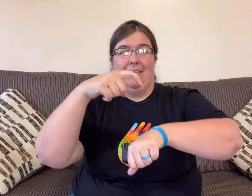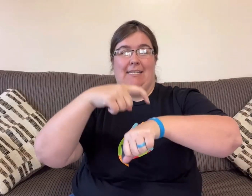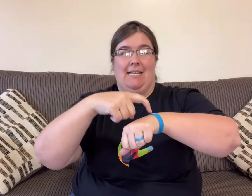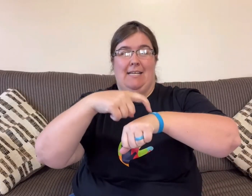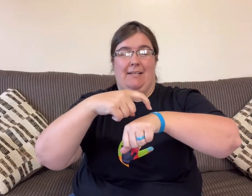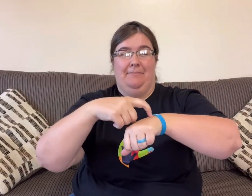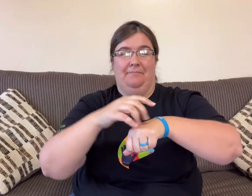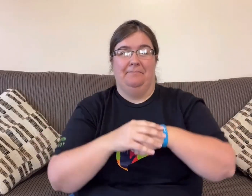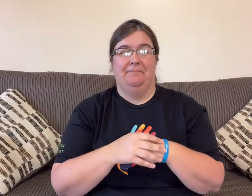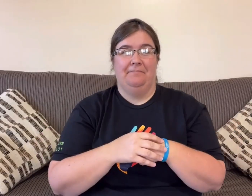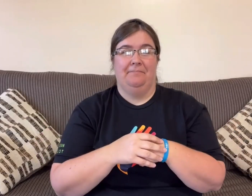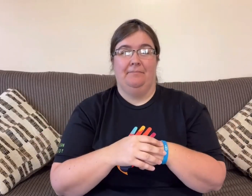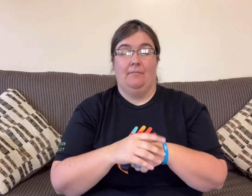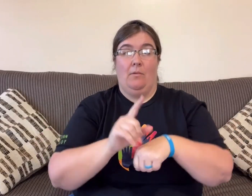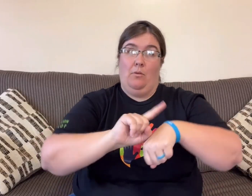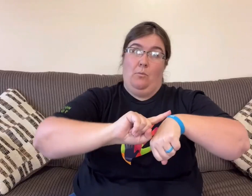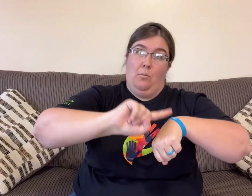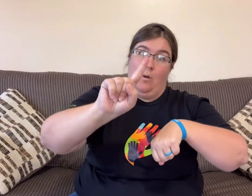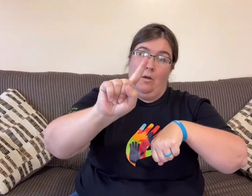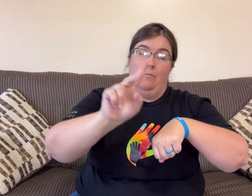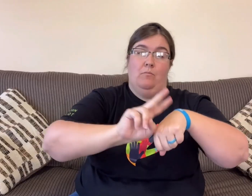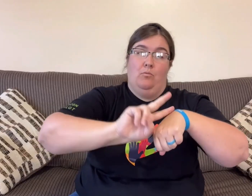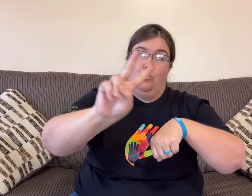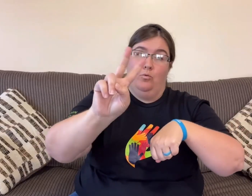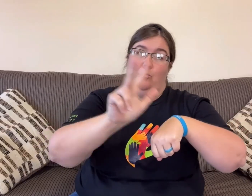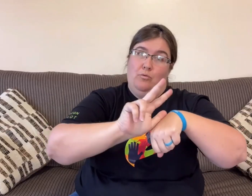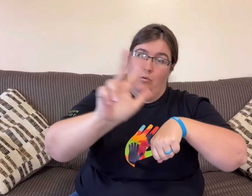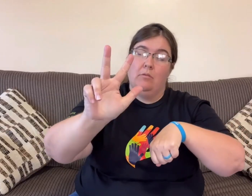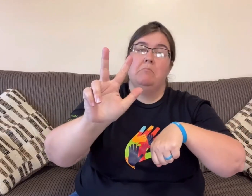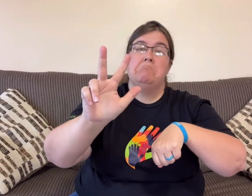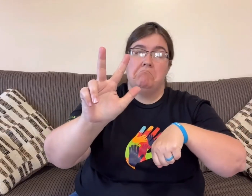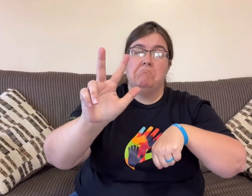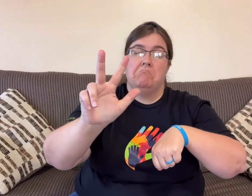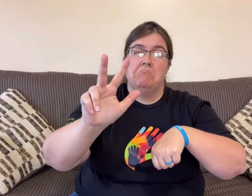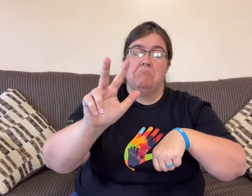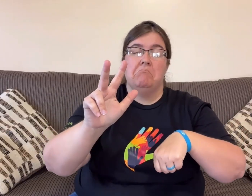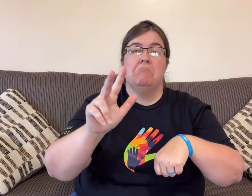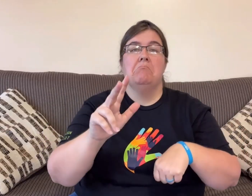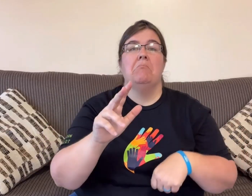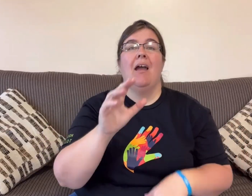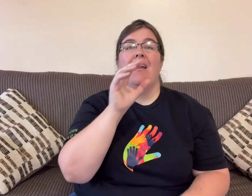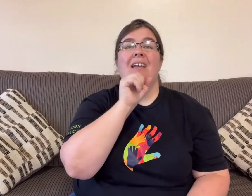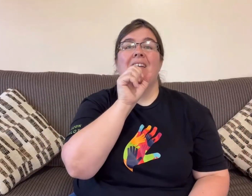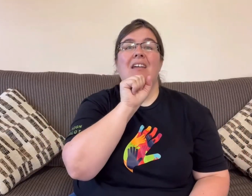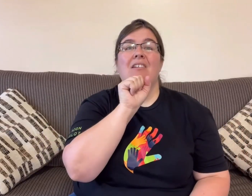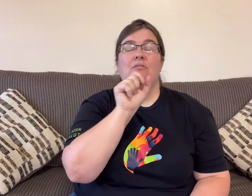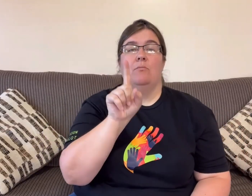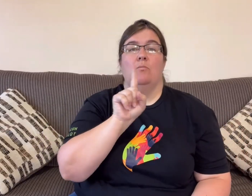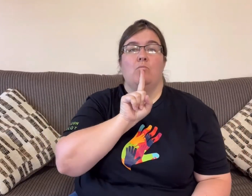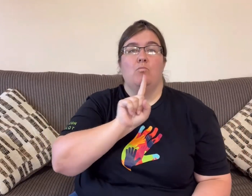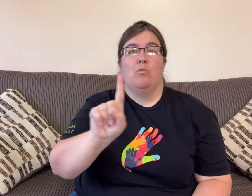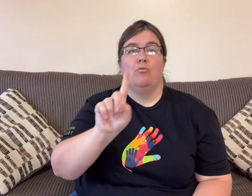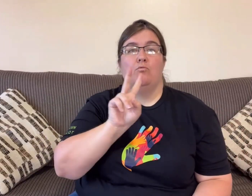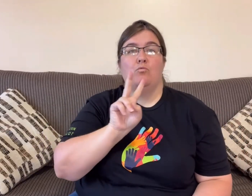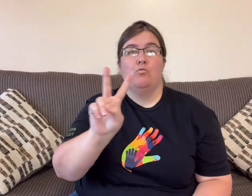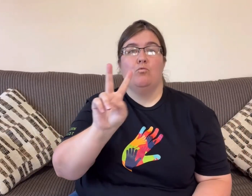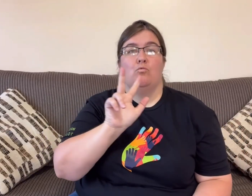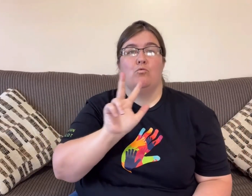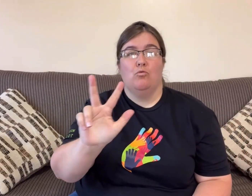First is time. First, for example, is time. You sign from the wrist, 1 o'clock, 2 o'clock, 3 o'clock. For age, you'll sign from the chin, 1 year